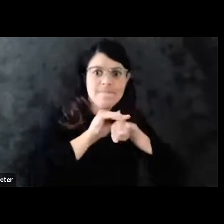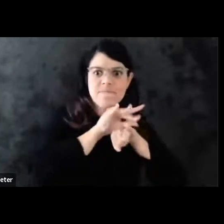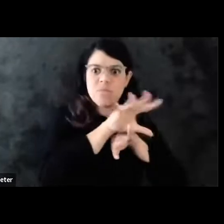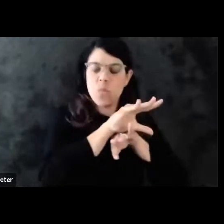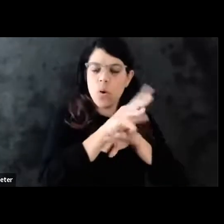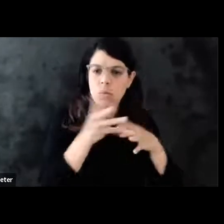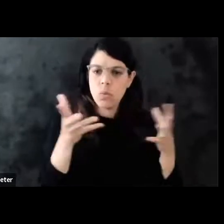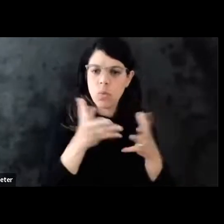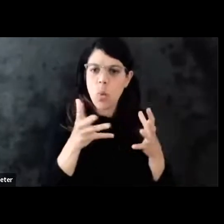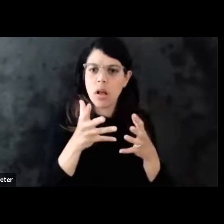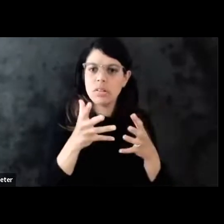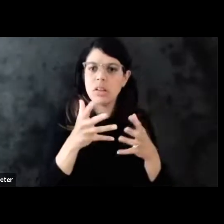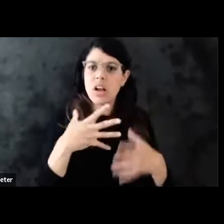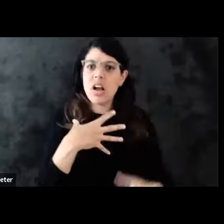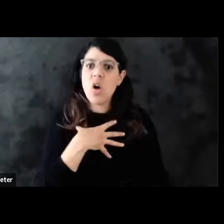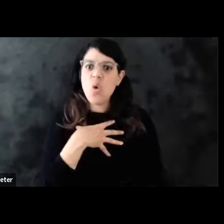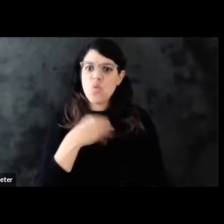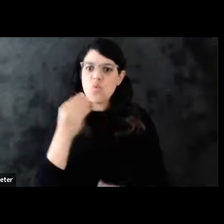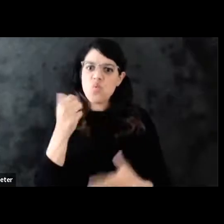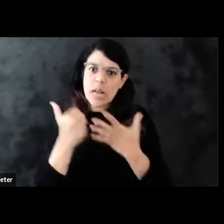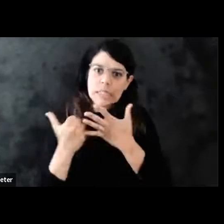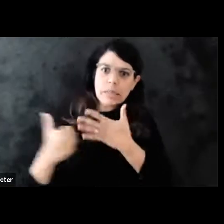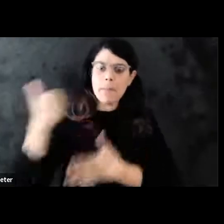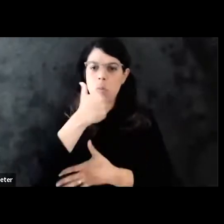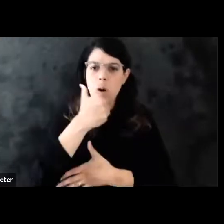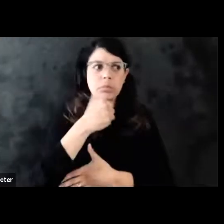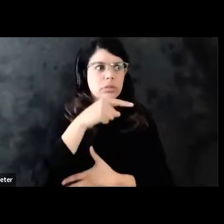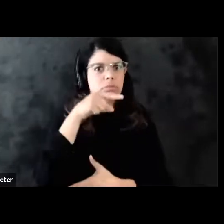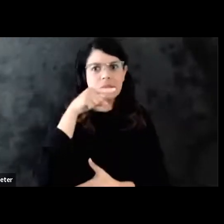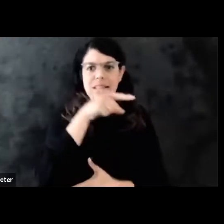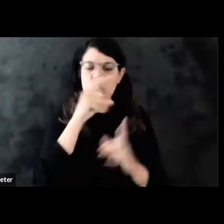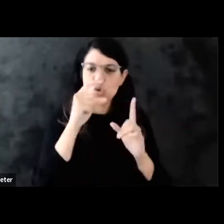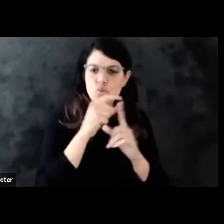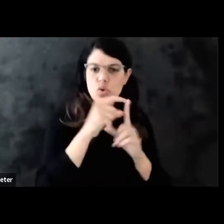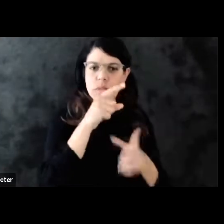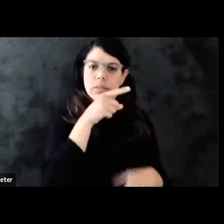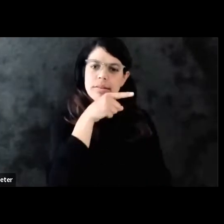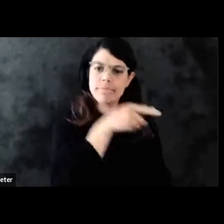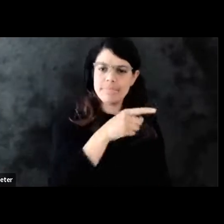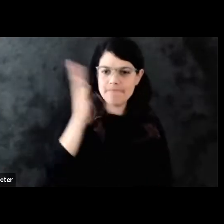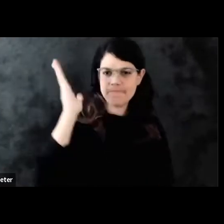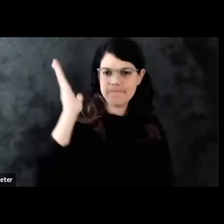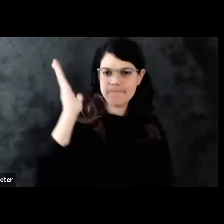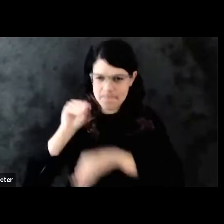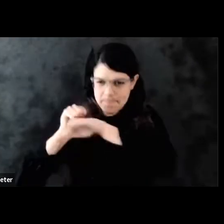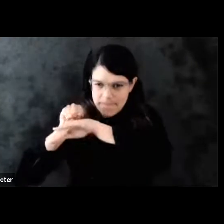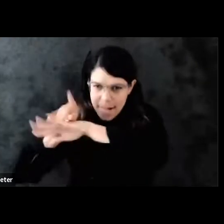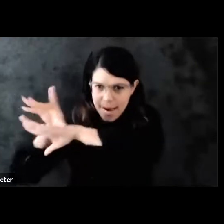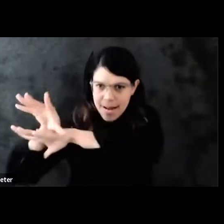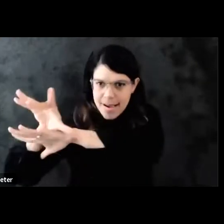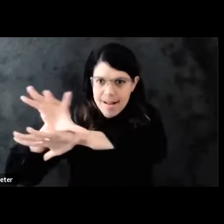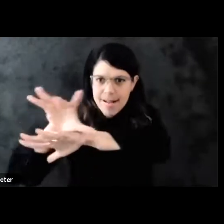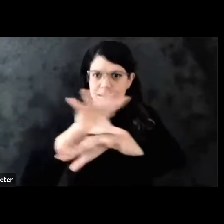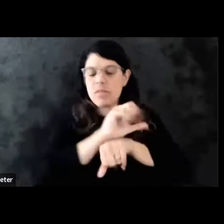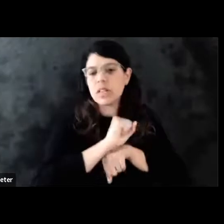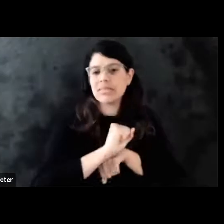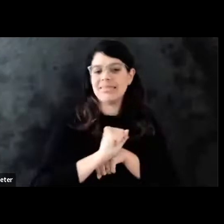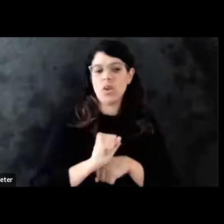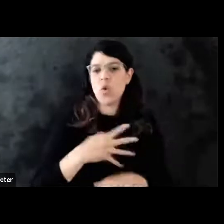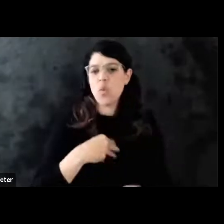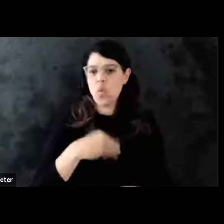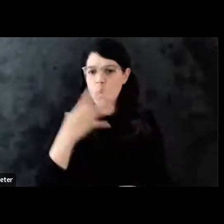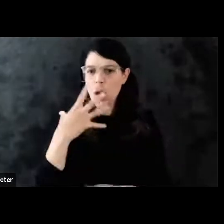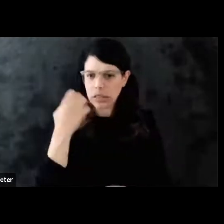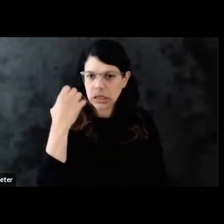vulgar, sexists, and who attacked the government on 6th